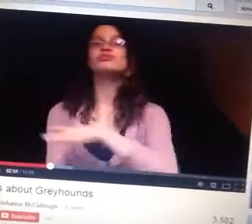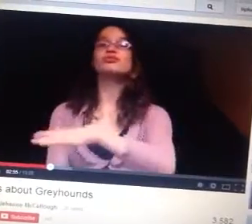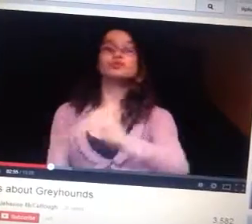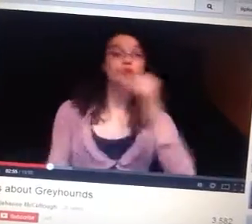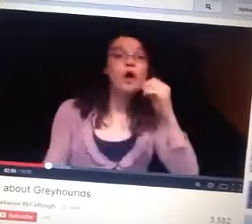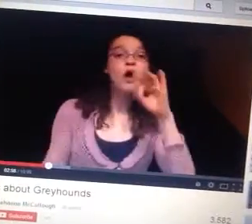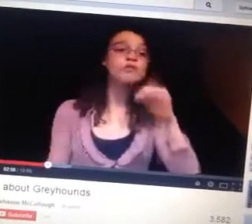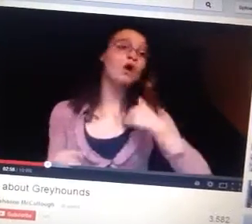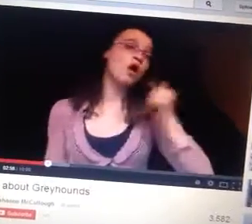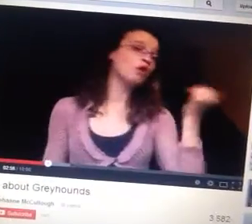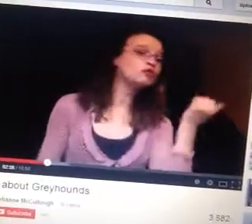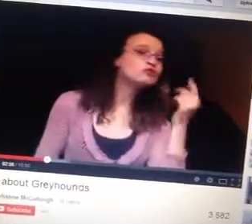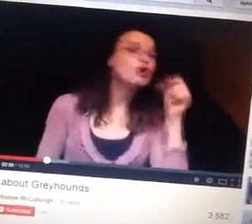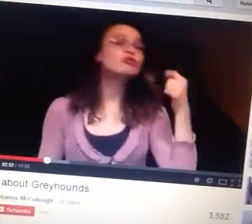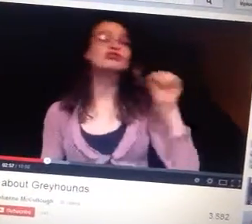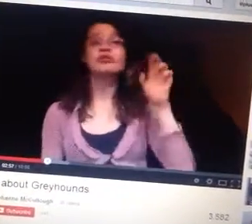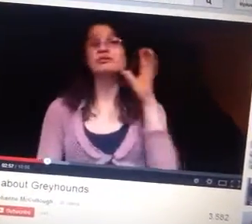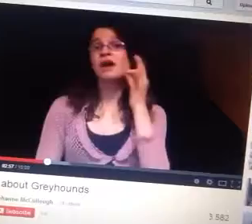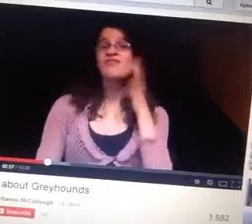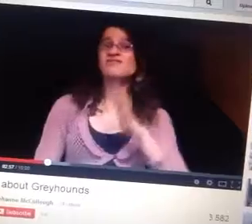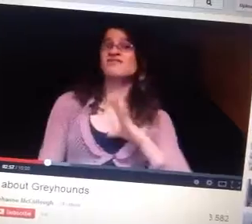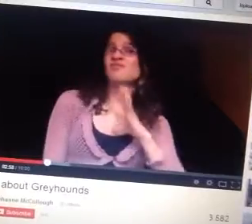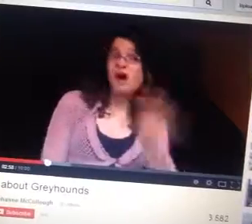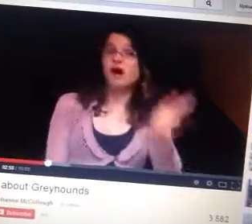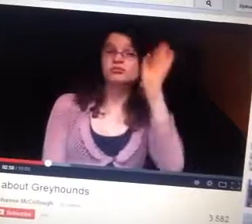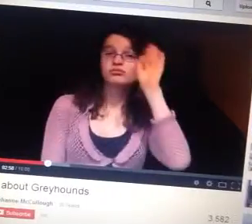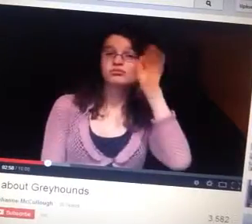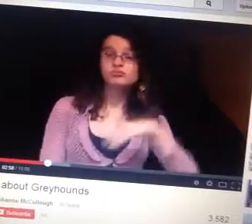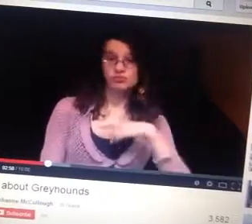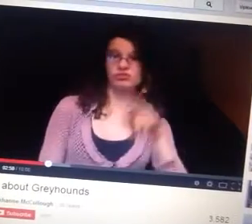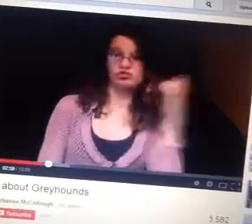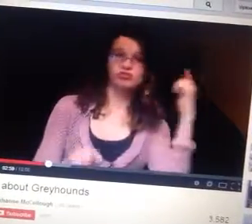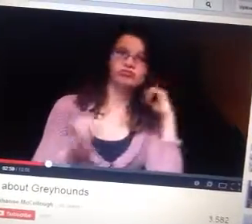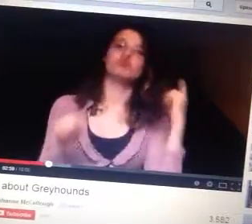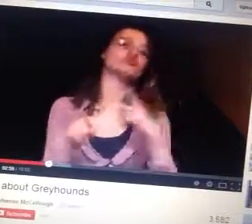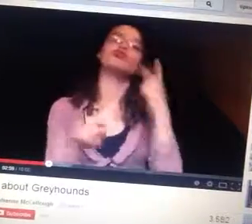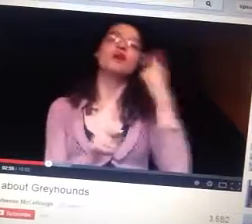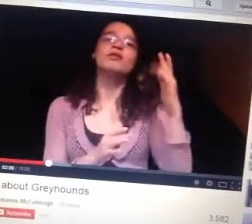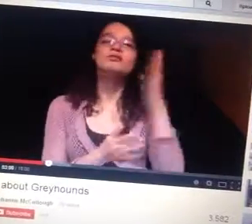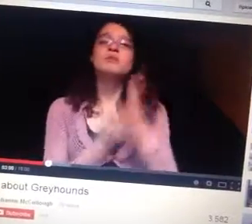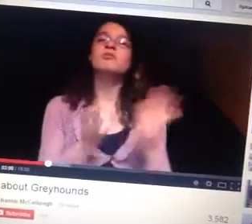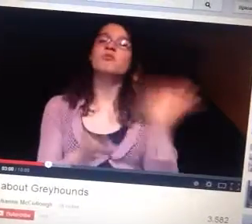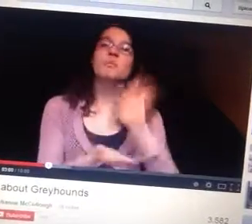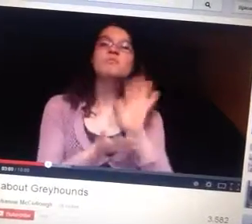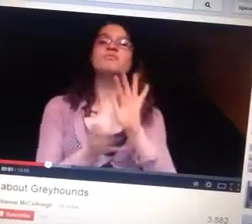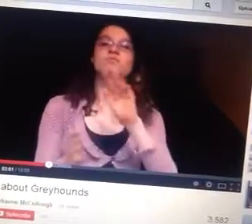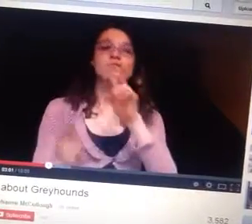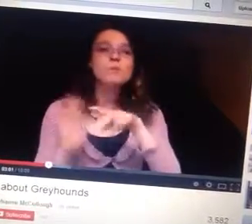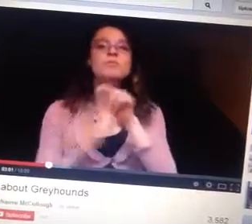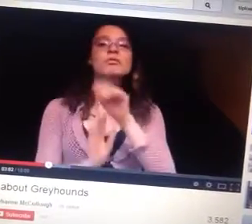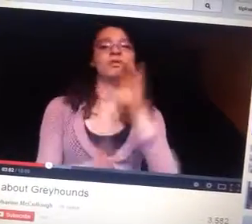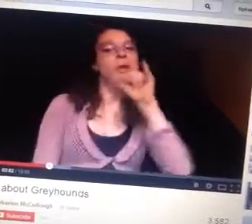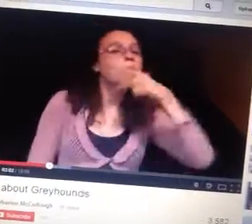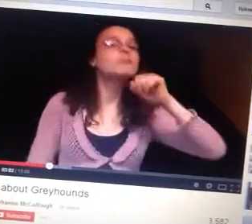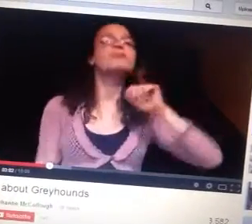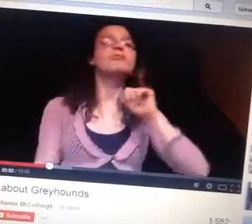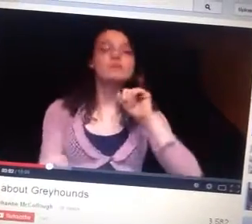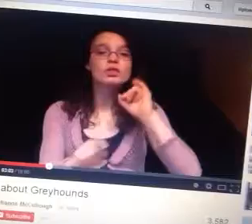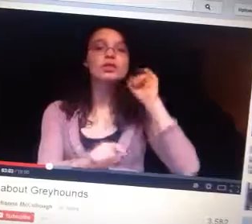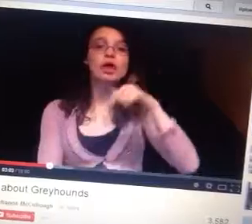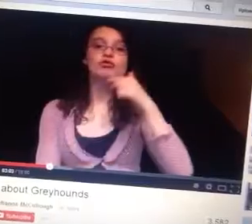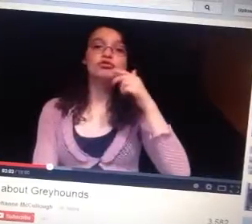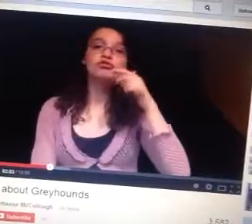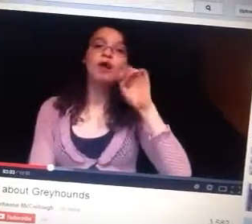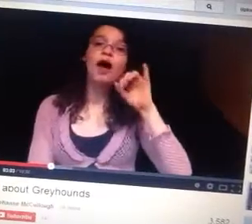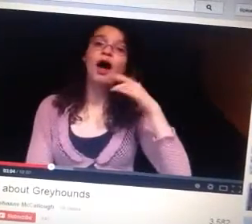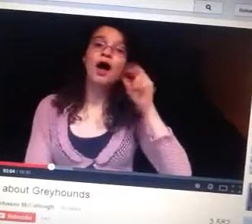little jumpy because they may not be used to you. But there are even some that, get along with